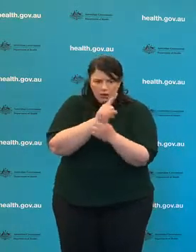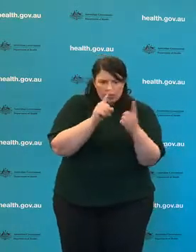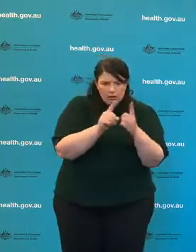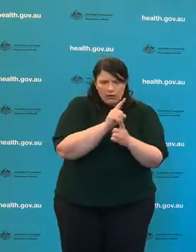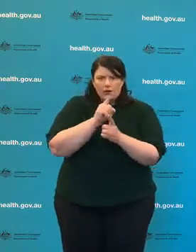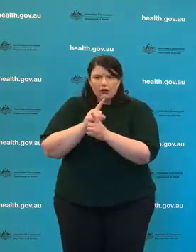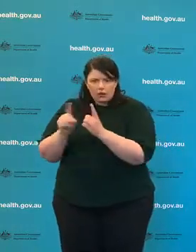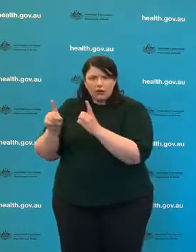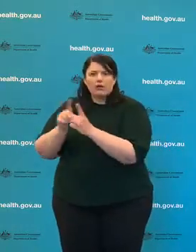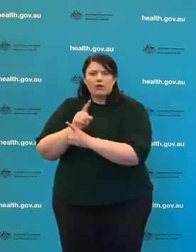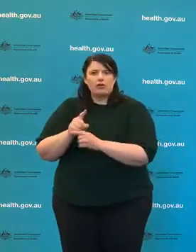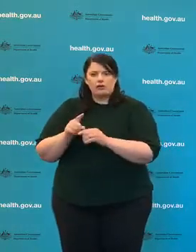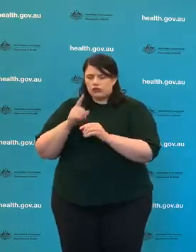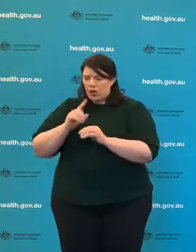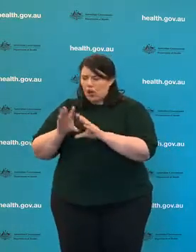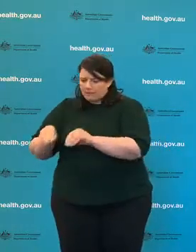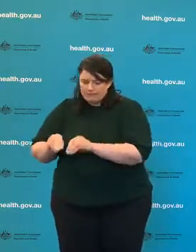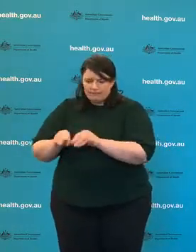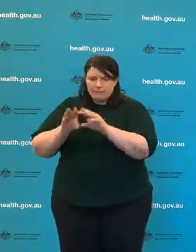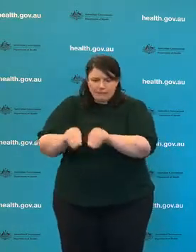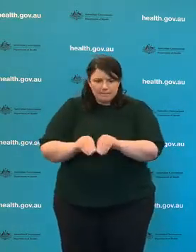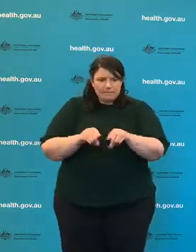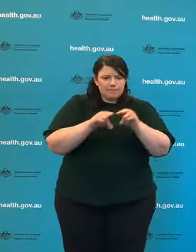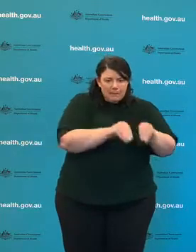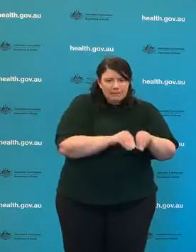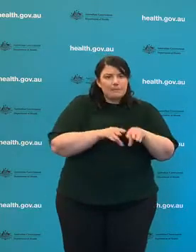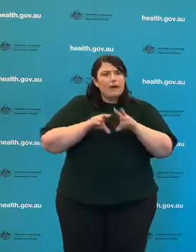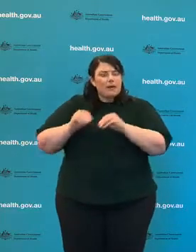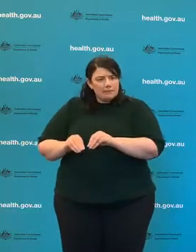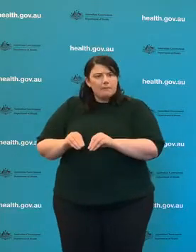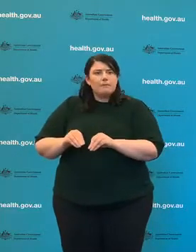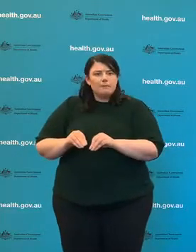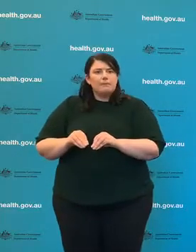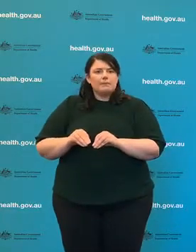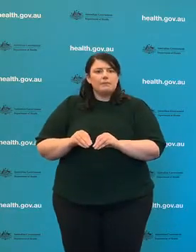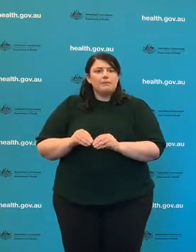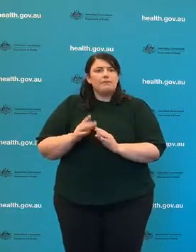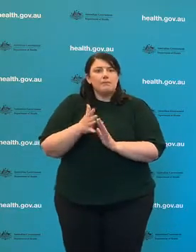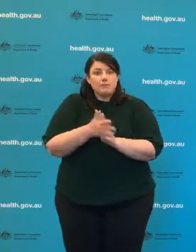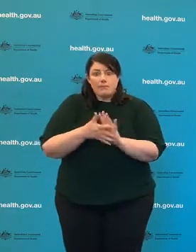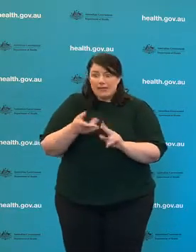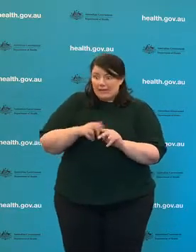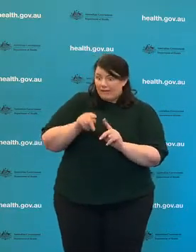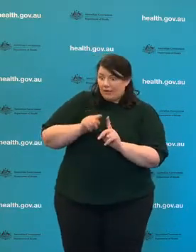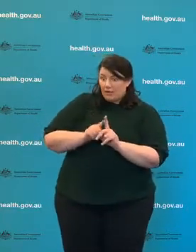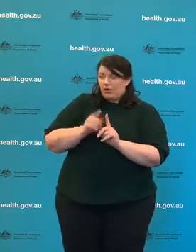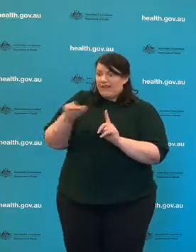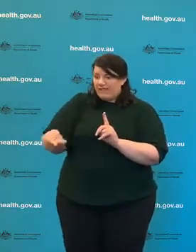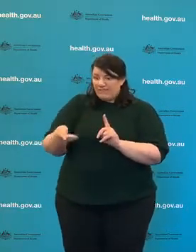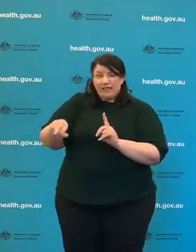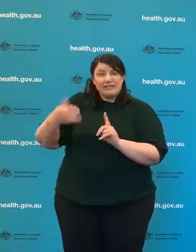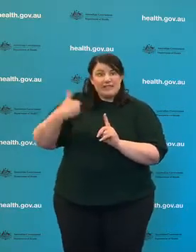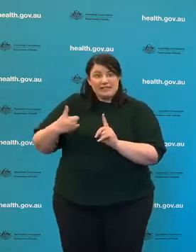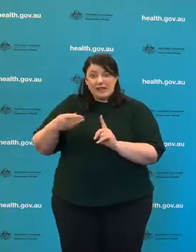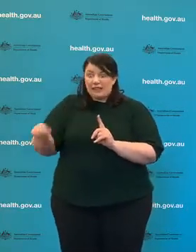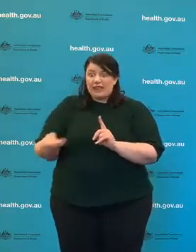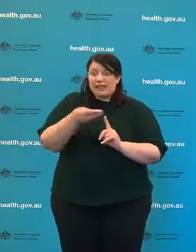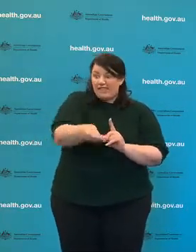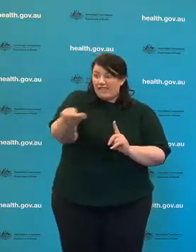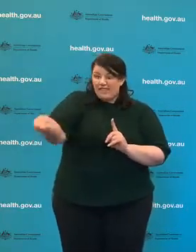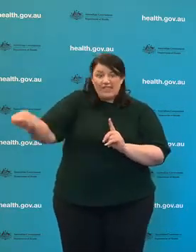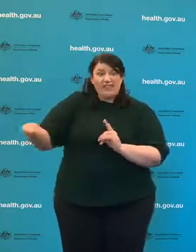want to find the contacts of those cases so that if they become infectious, they'll do so in